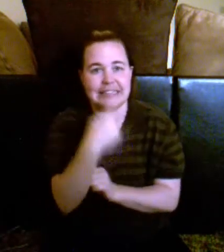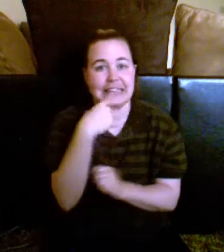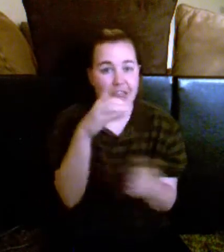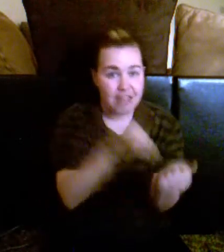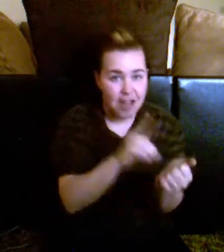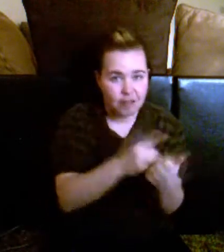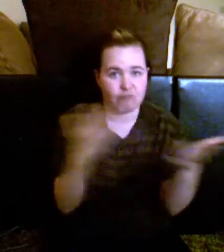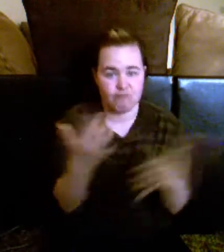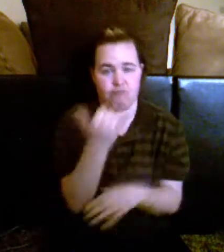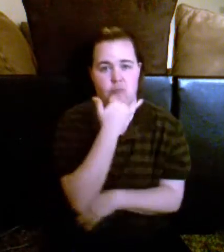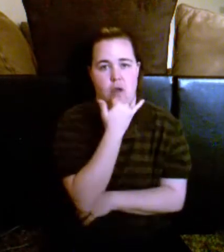what's wrong.